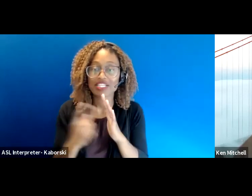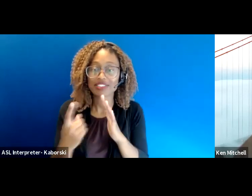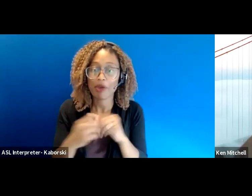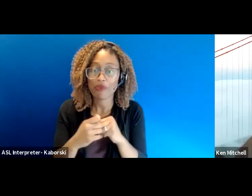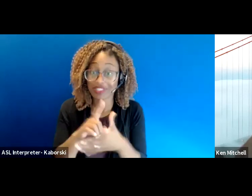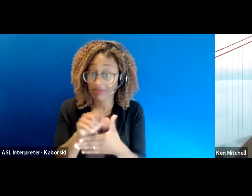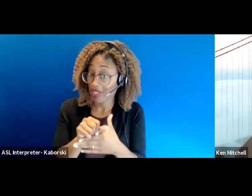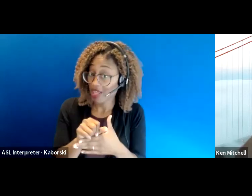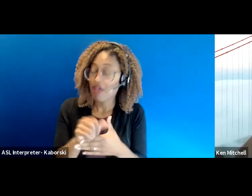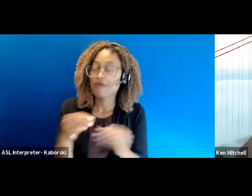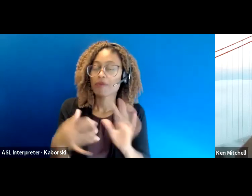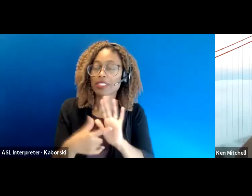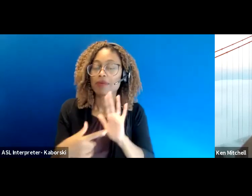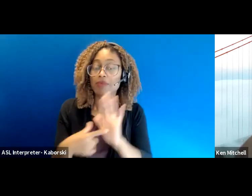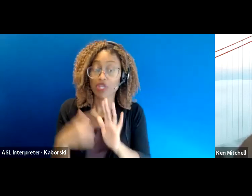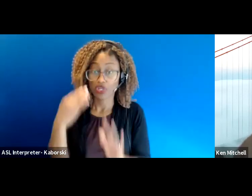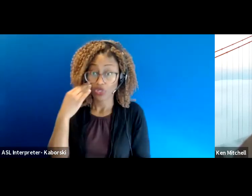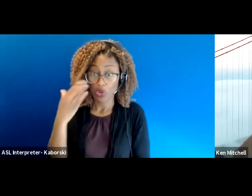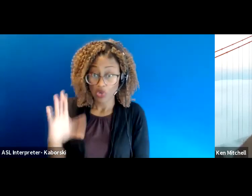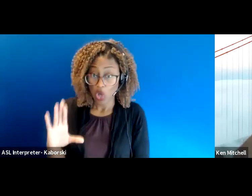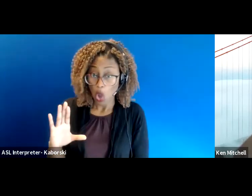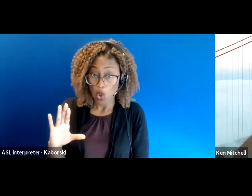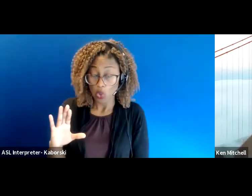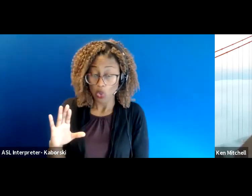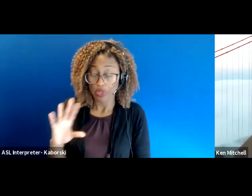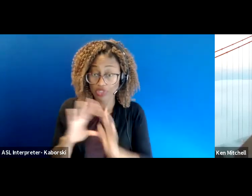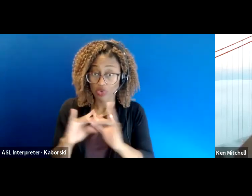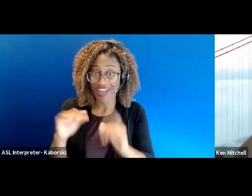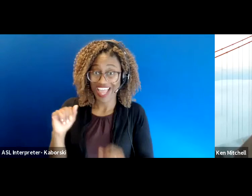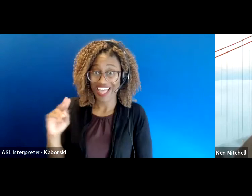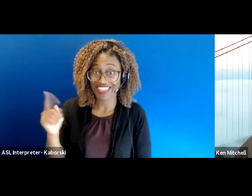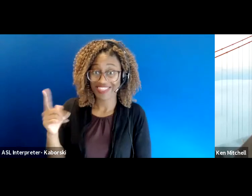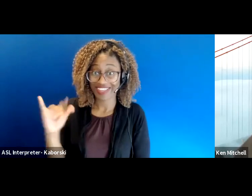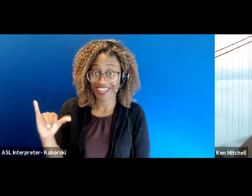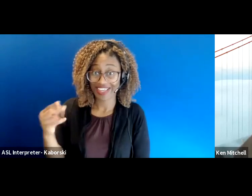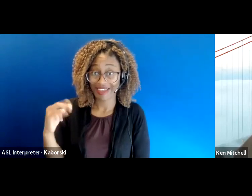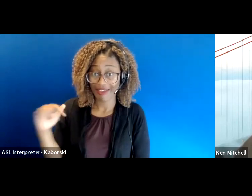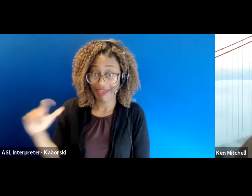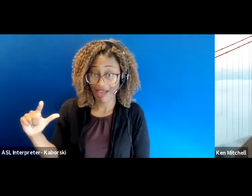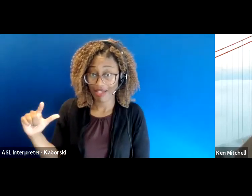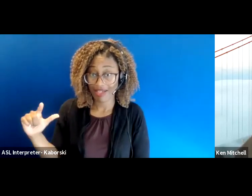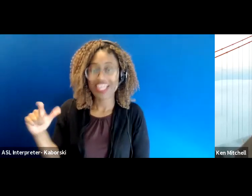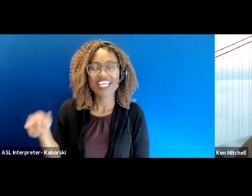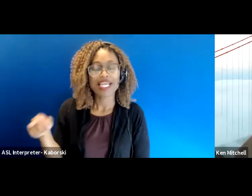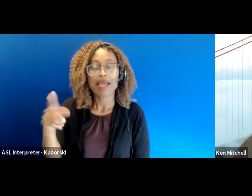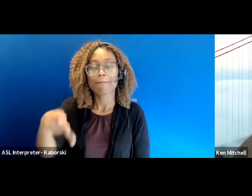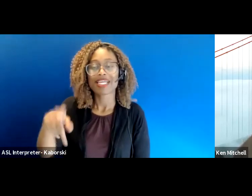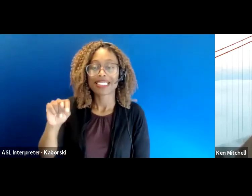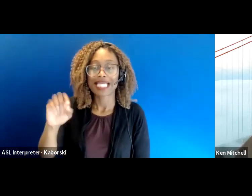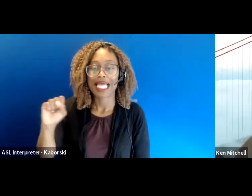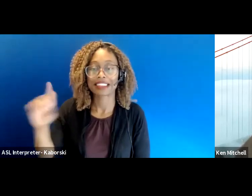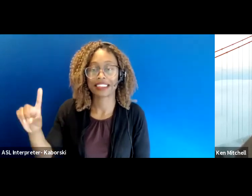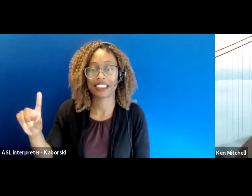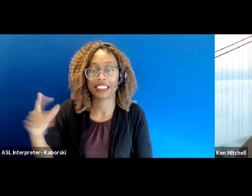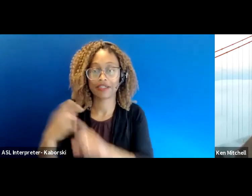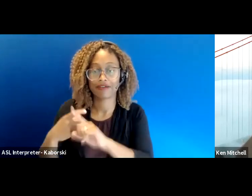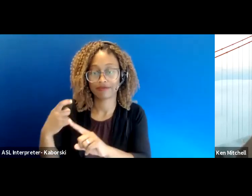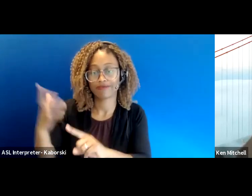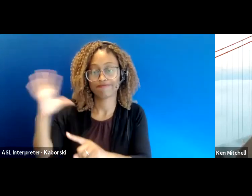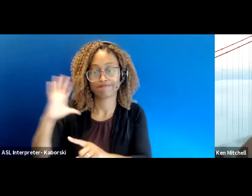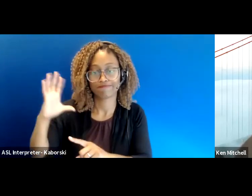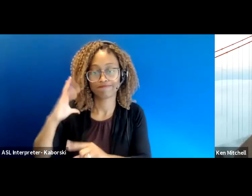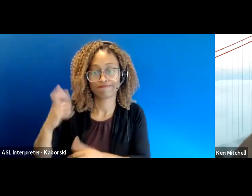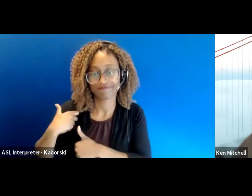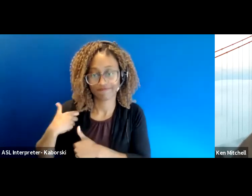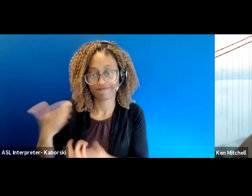if you don't know the story of Anthony Hill, he had post-traumatic stress disorder. He